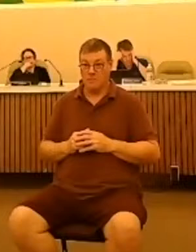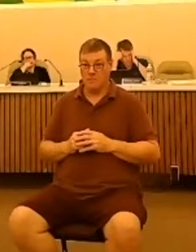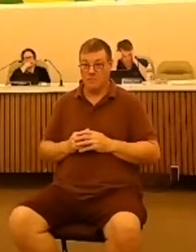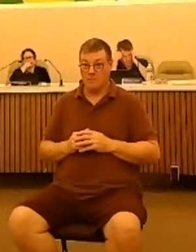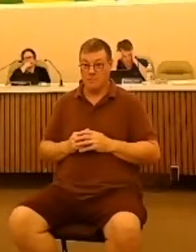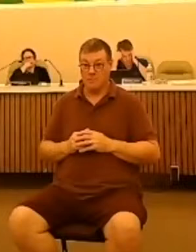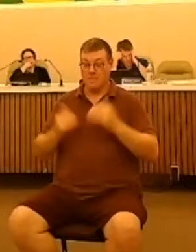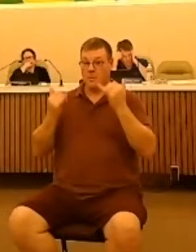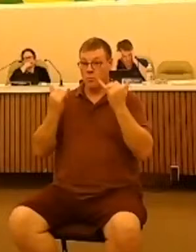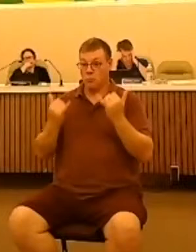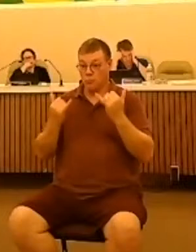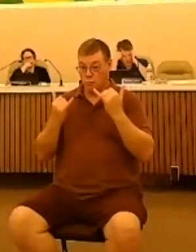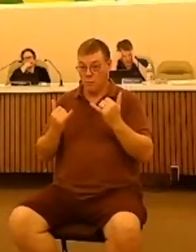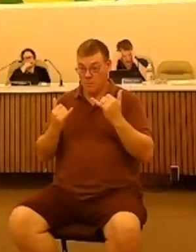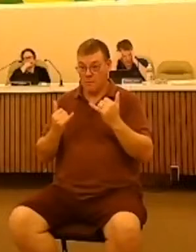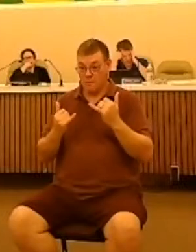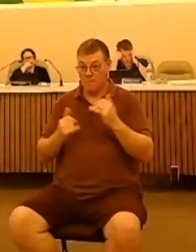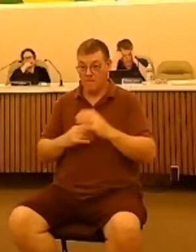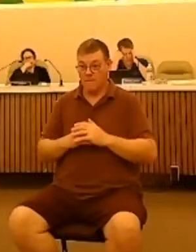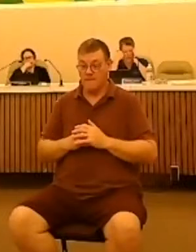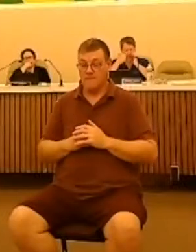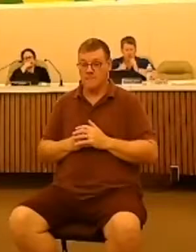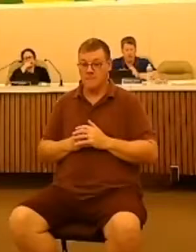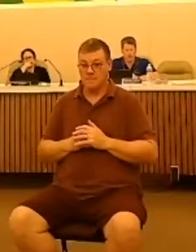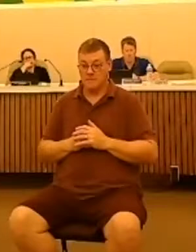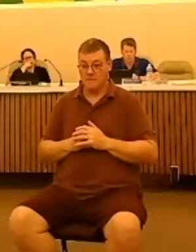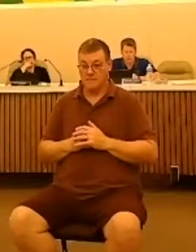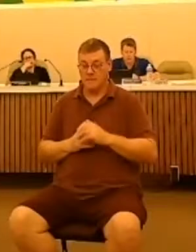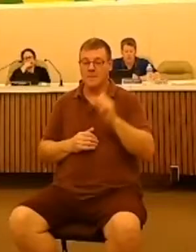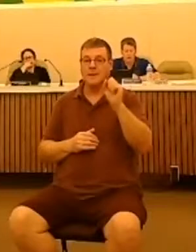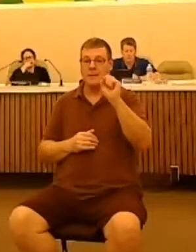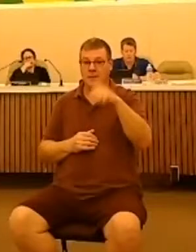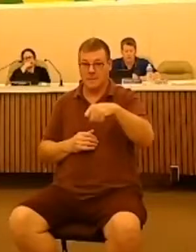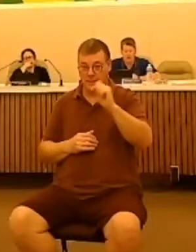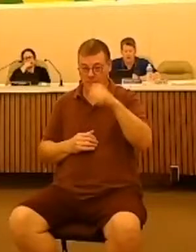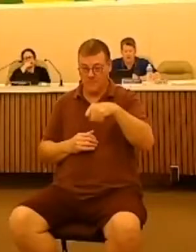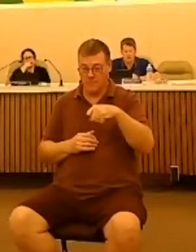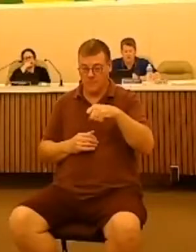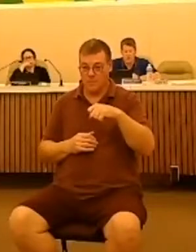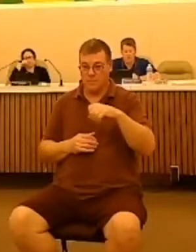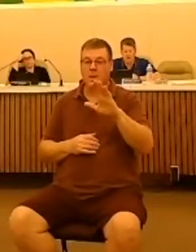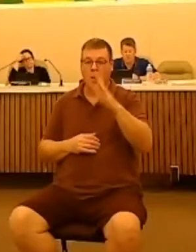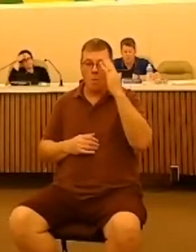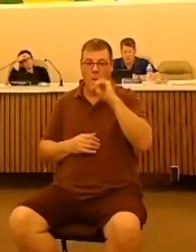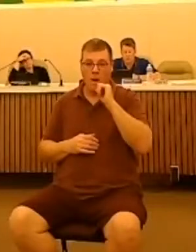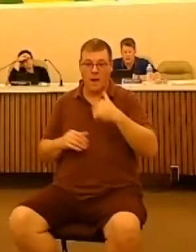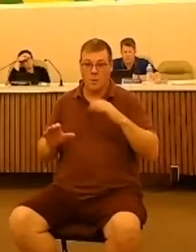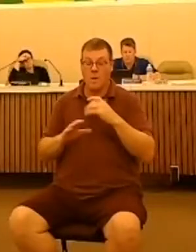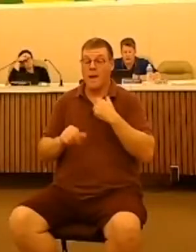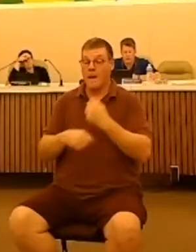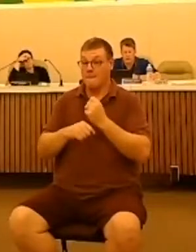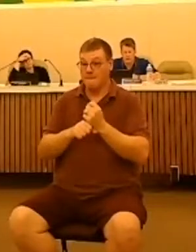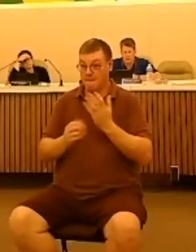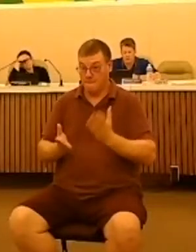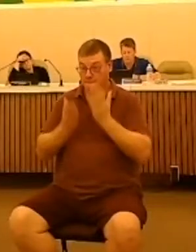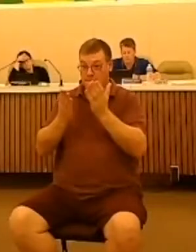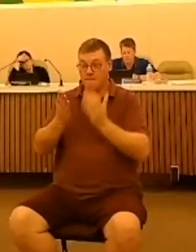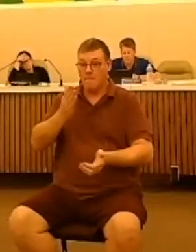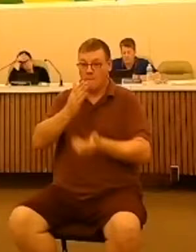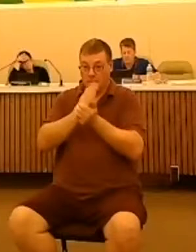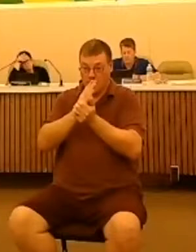Right now it says, for public review, comma, with the following. Okay, so why don't I do this? I make a motion that we amend the